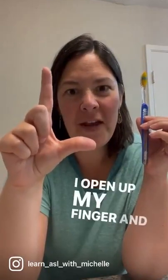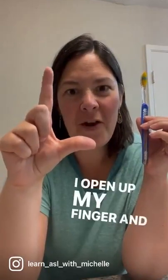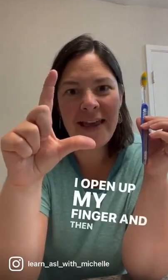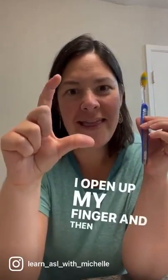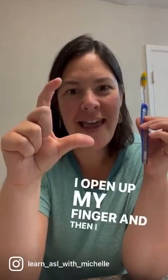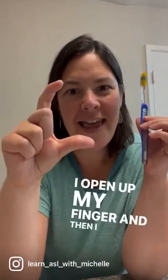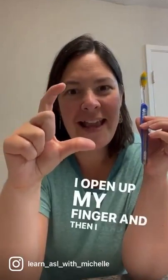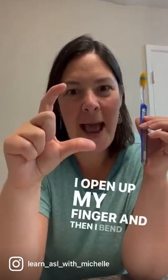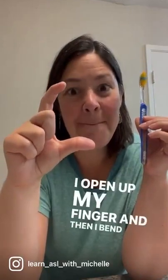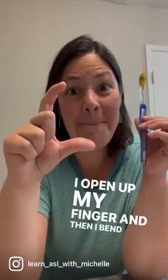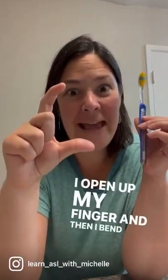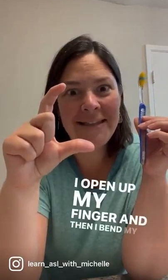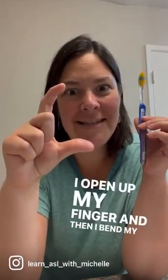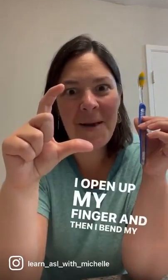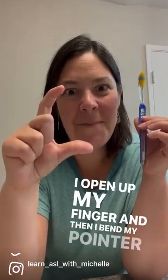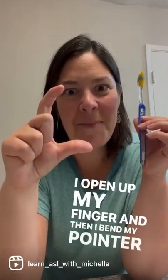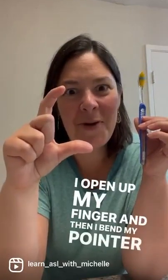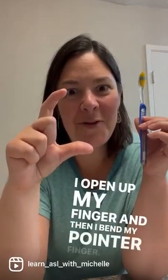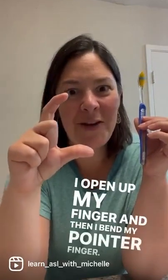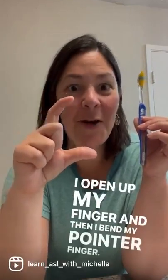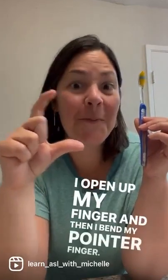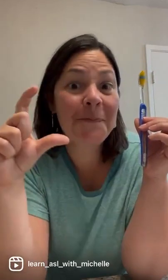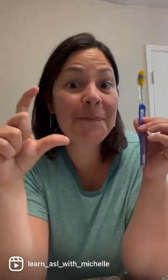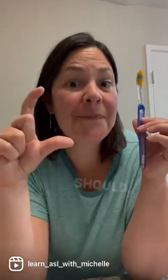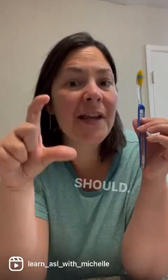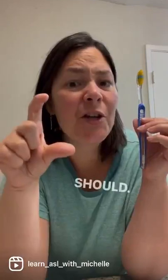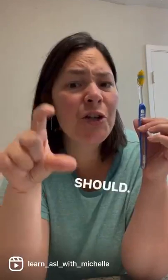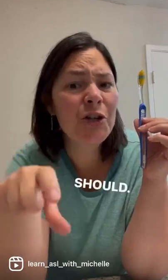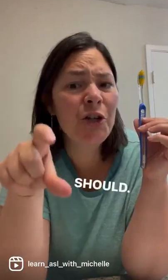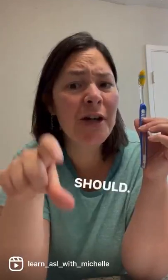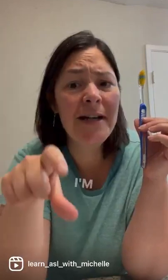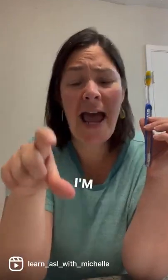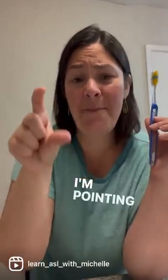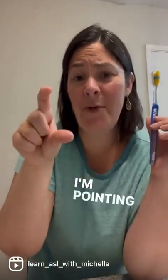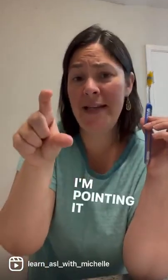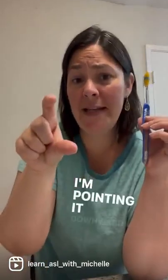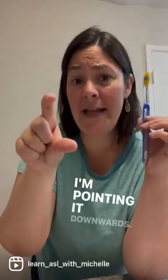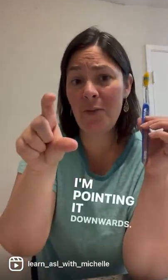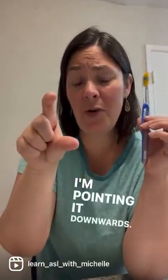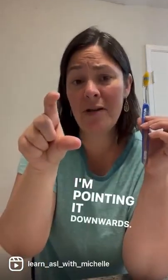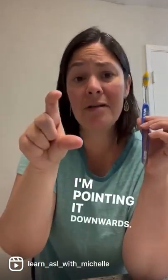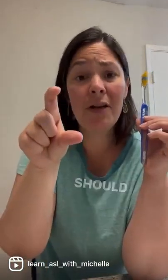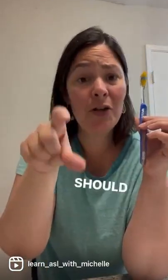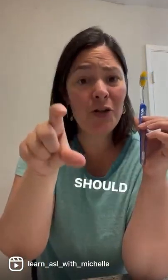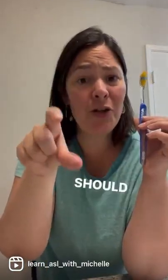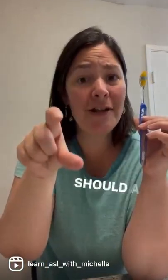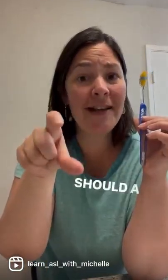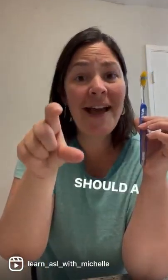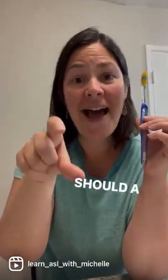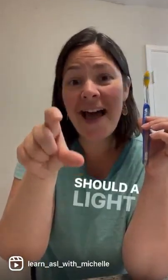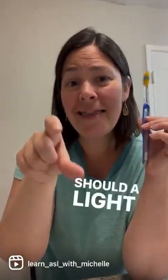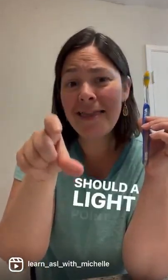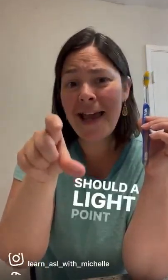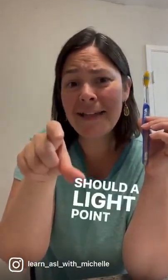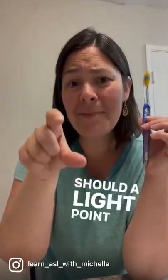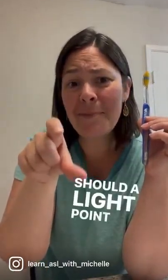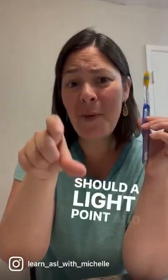and then I bend my pointer finger. Should, I'm pointing it downwards. Should, a light